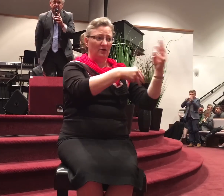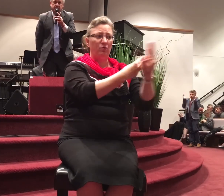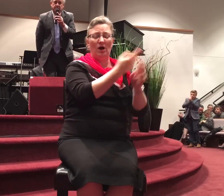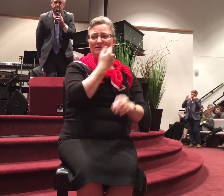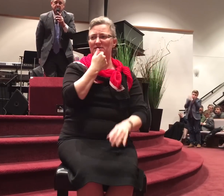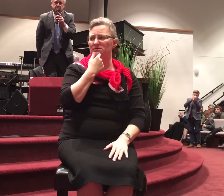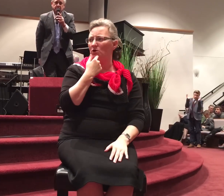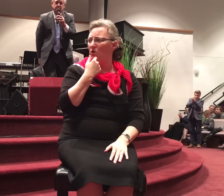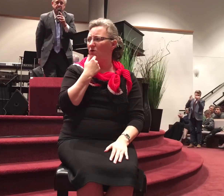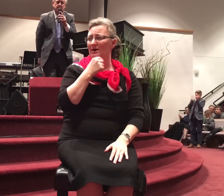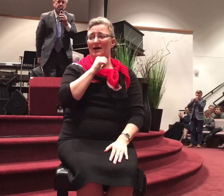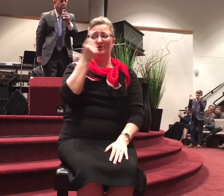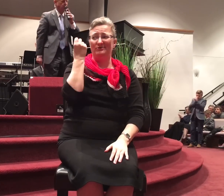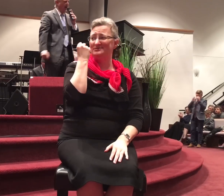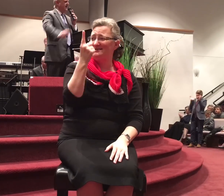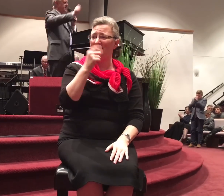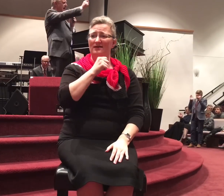life.